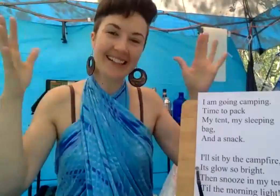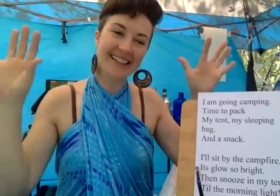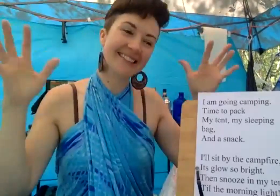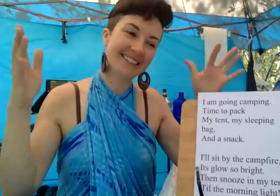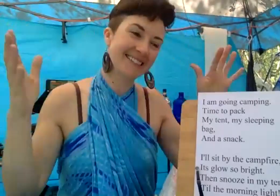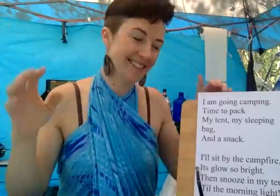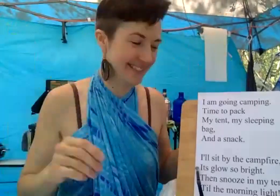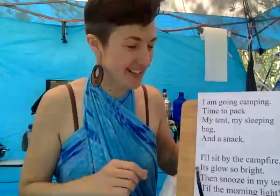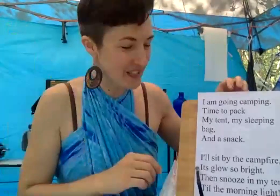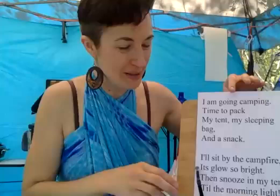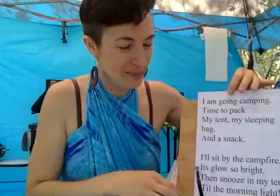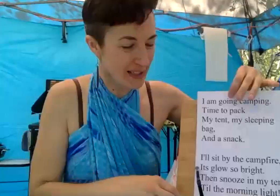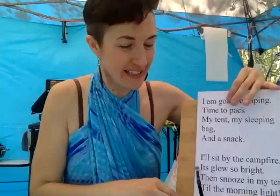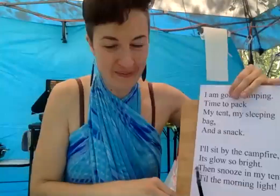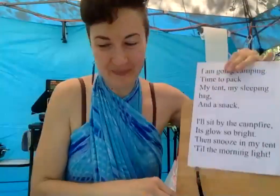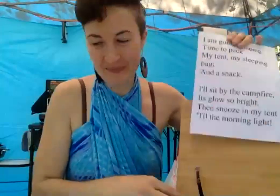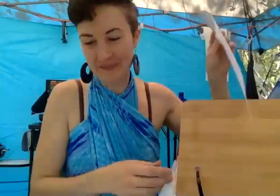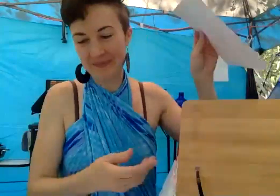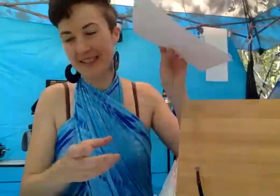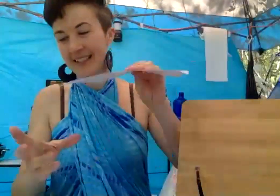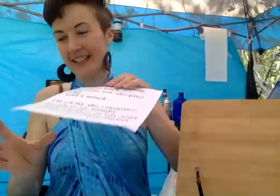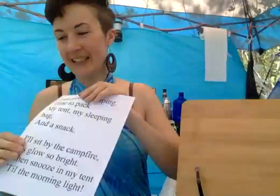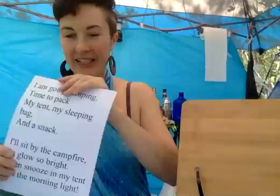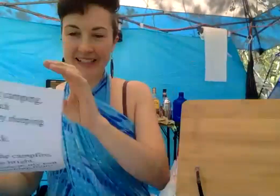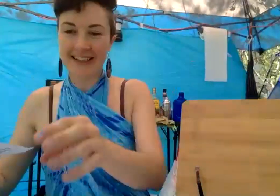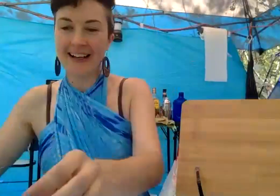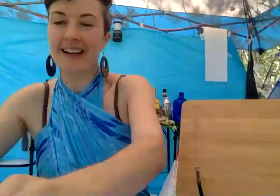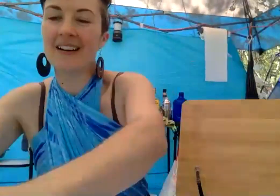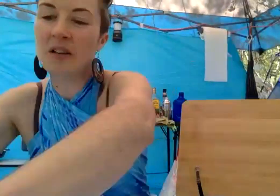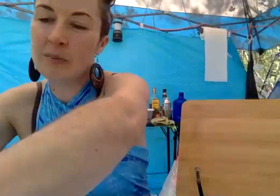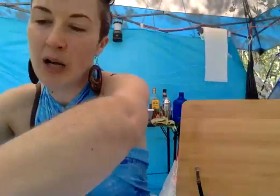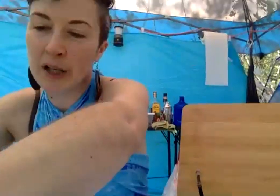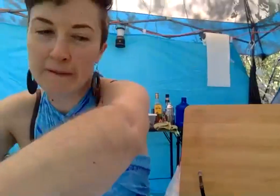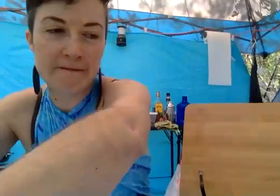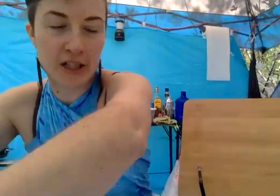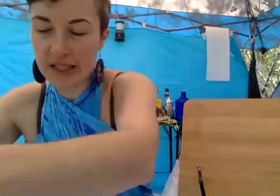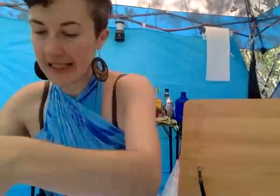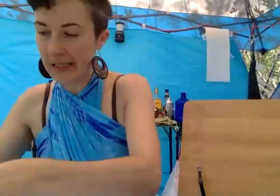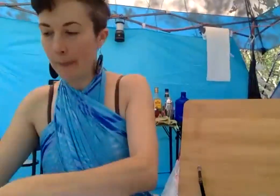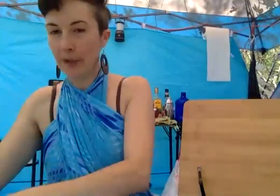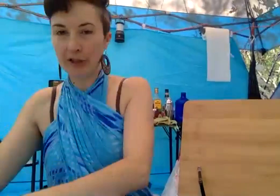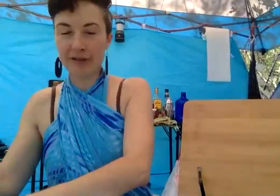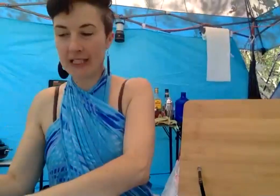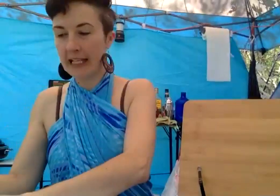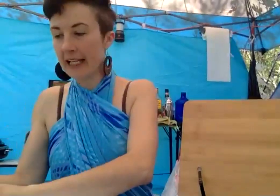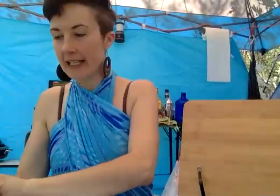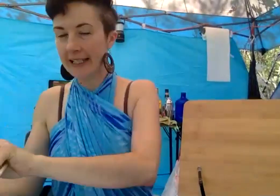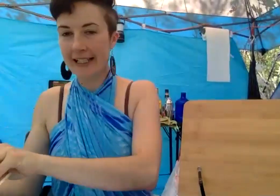Yay! Good job, everybody. All right, our first book for the day